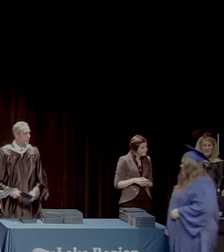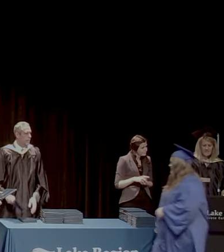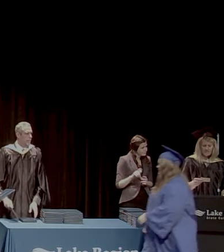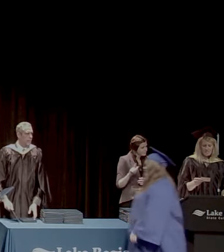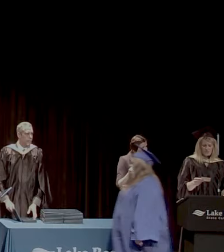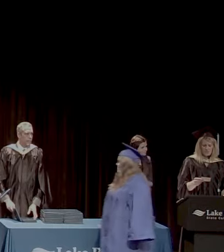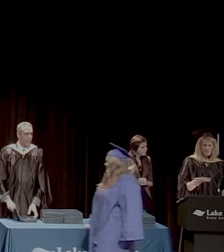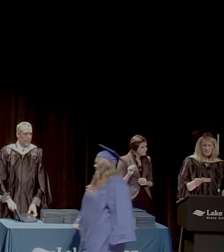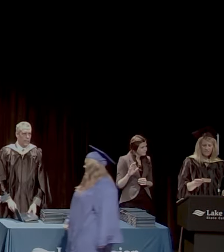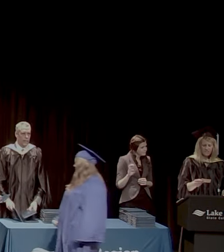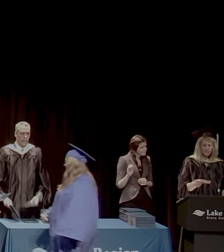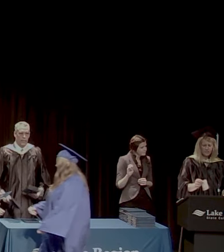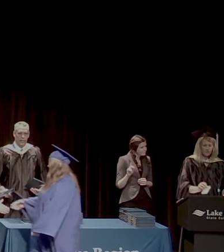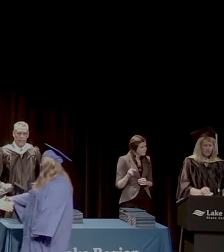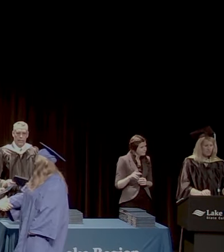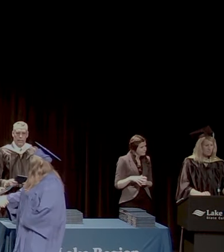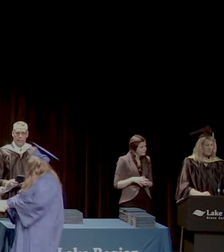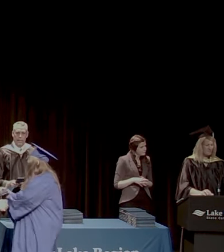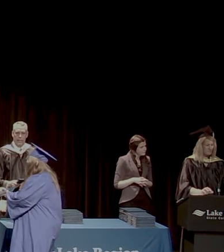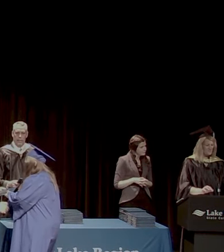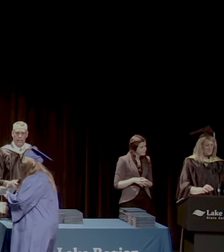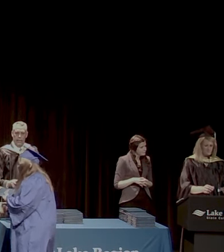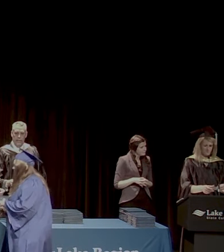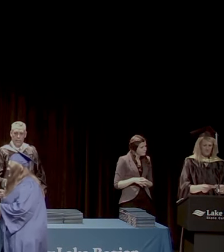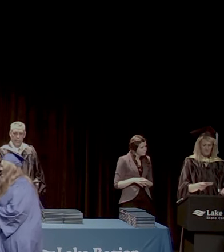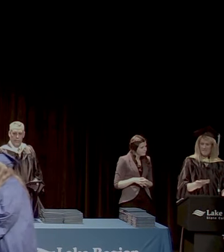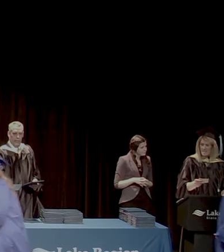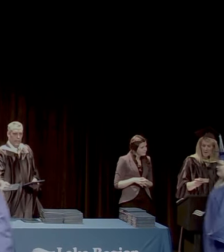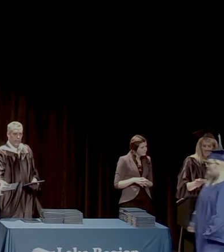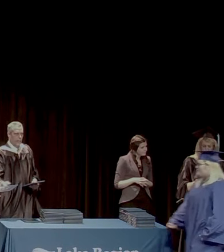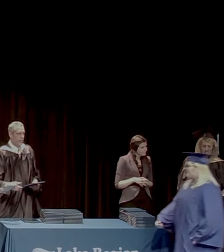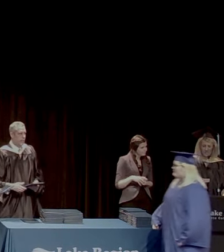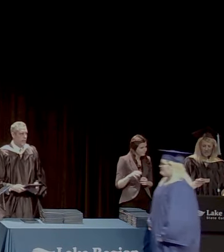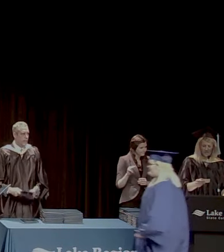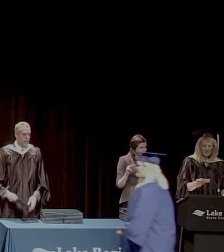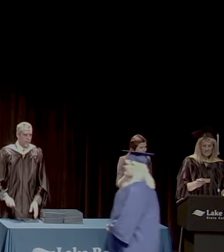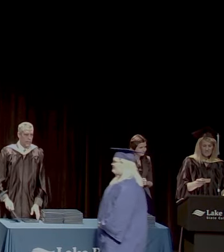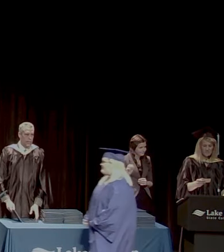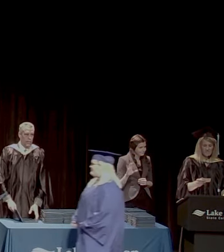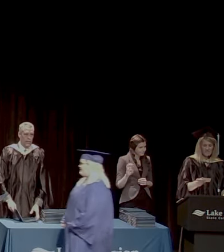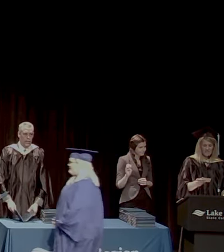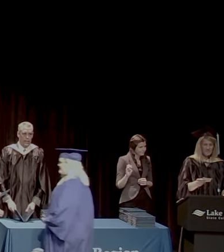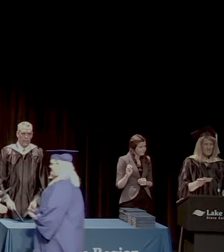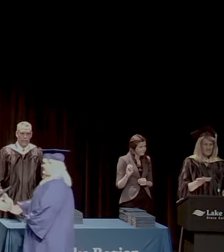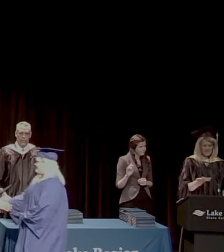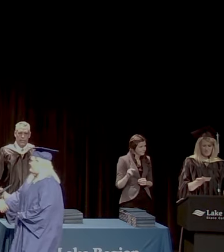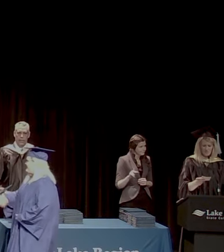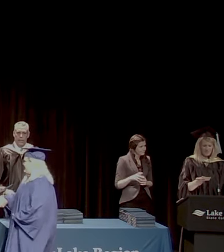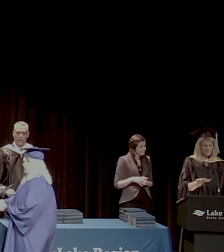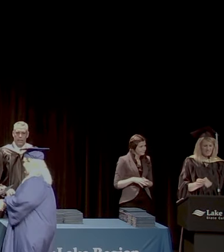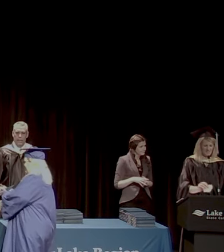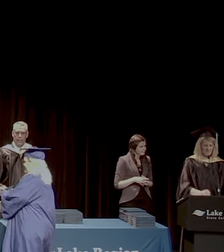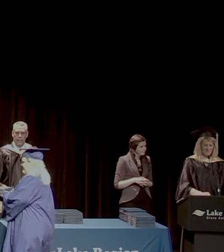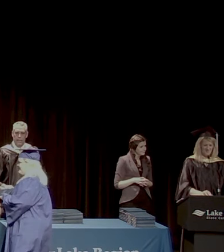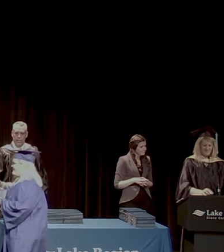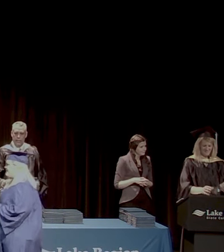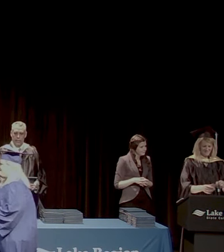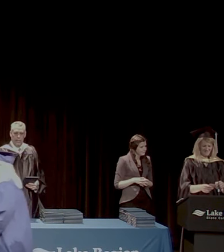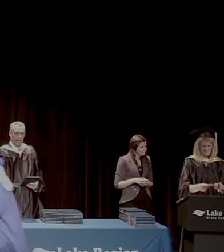Lacey Kraft, Associate in Arts, Liberal Arts. Macy Kraft, Associate in Arts, Liberal Arts.